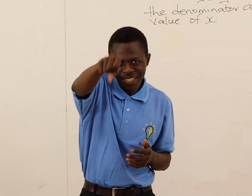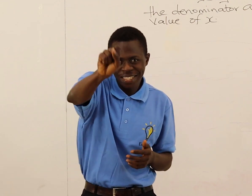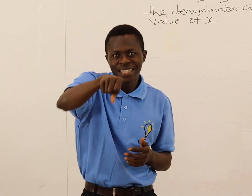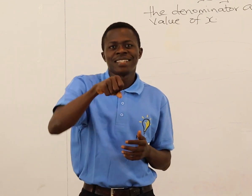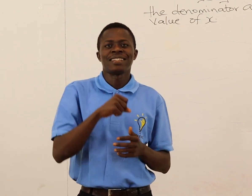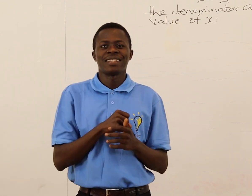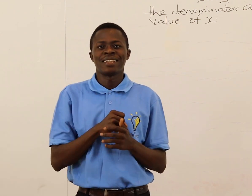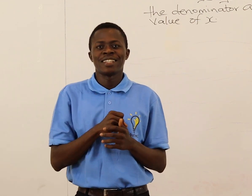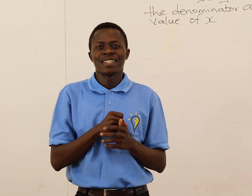Yes.